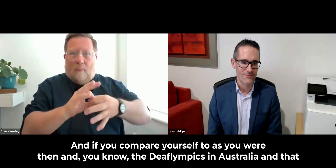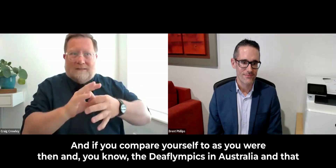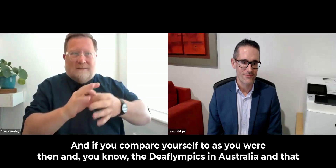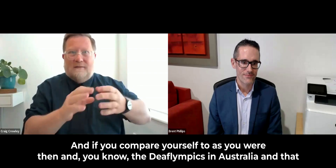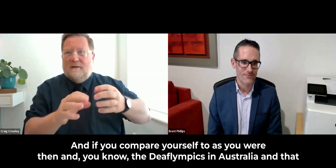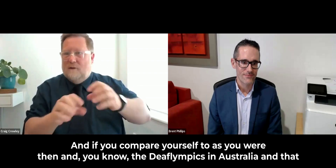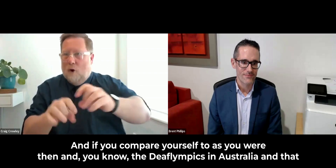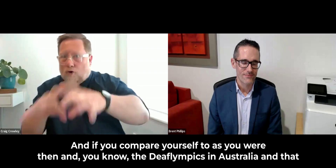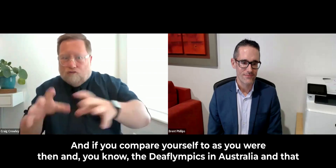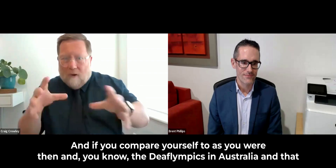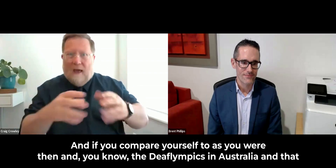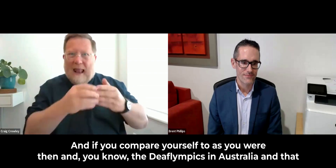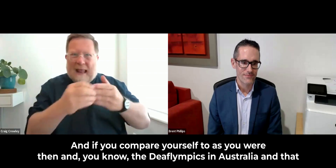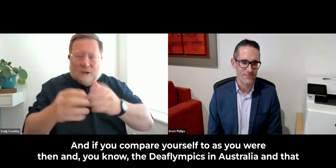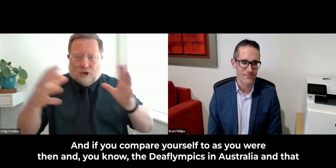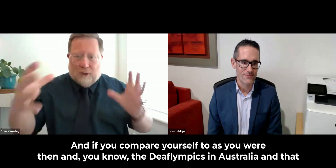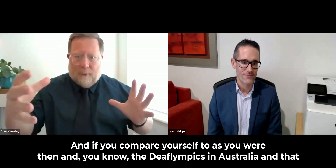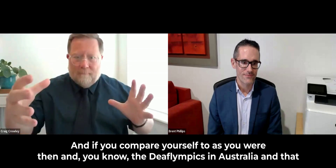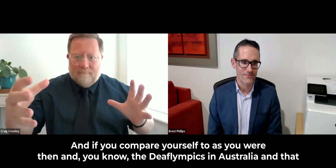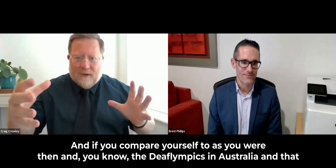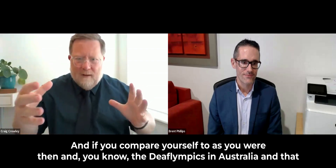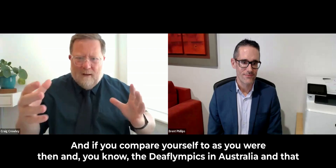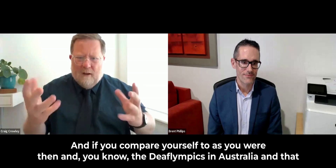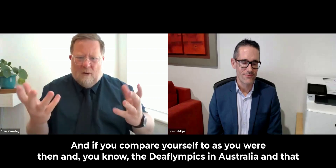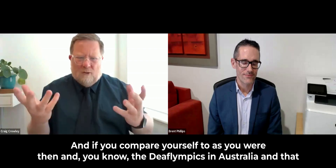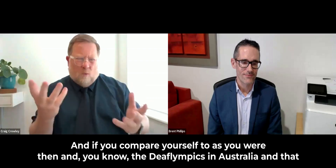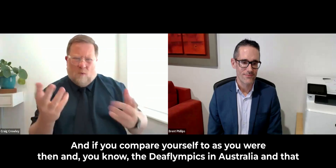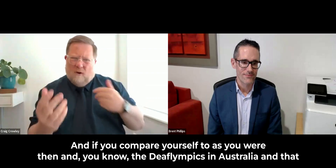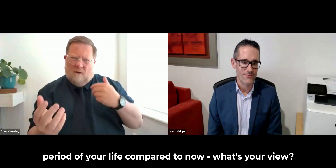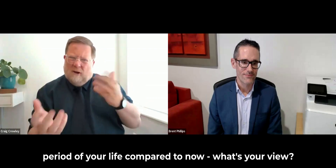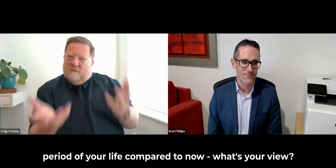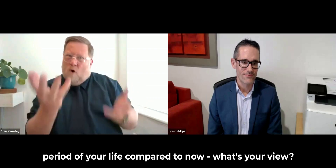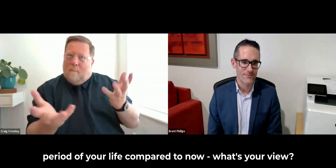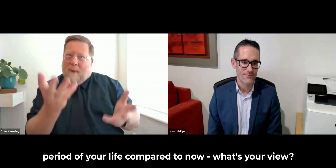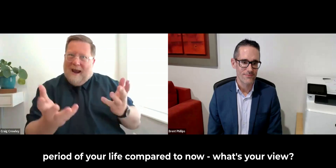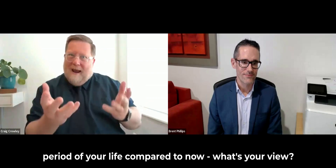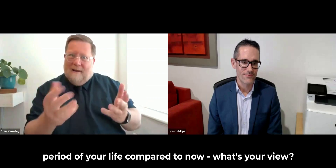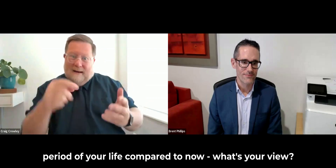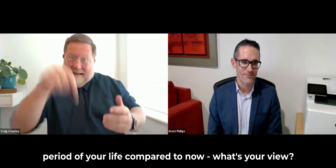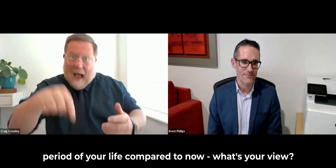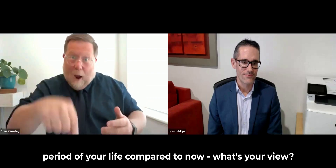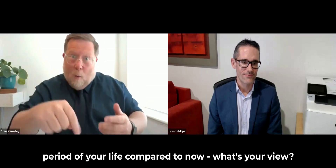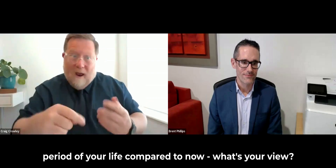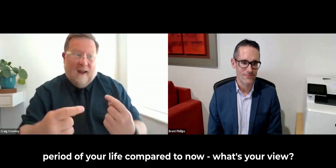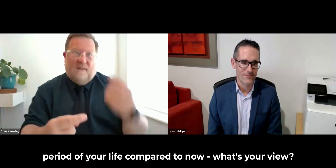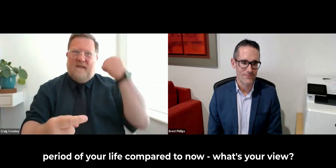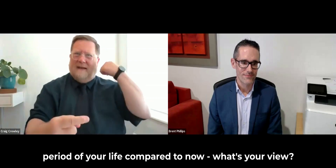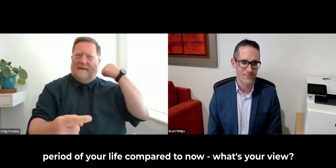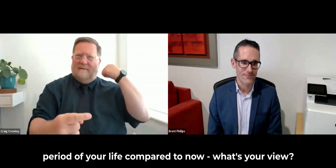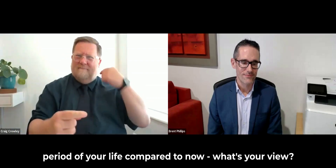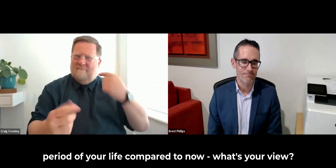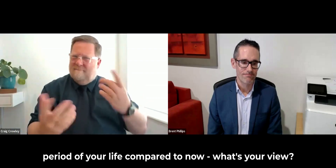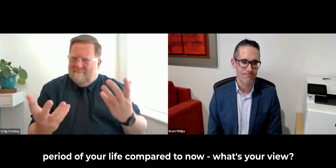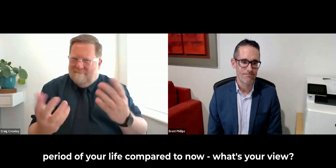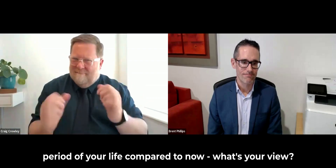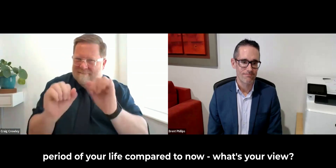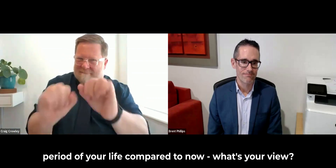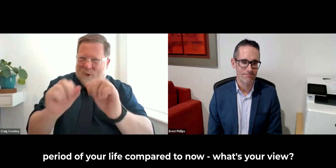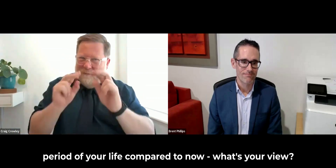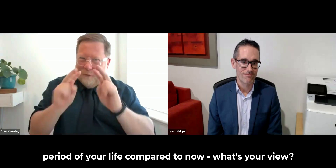and, you know, the Deaf Olympics in Australia and that period of your life compared to